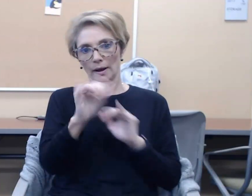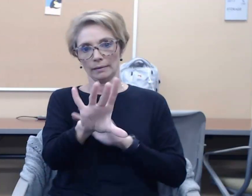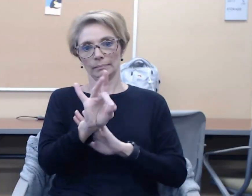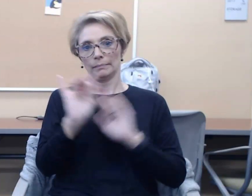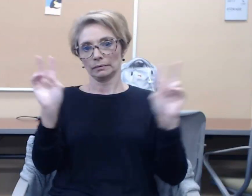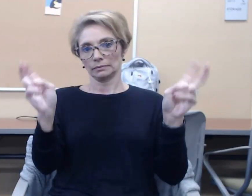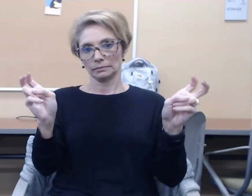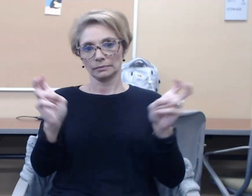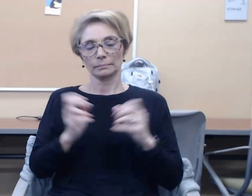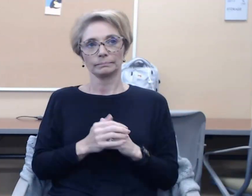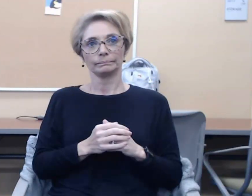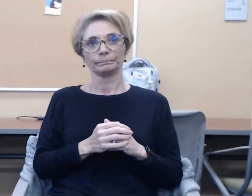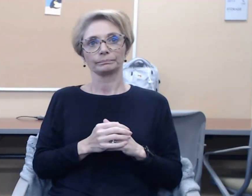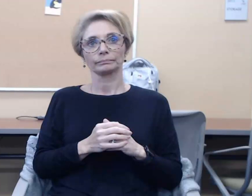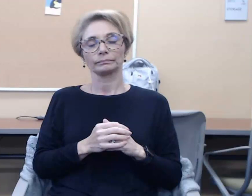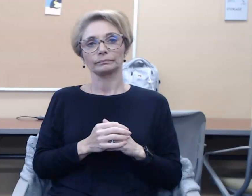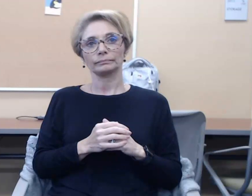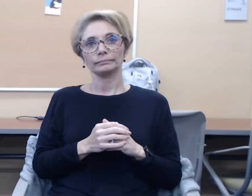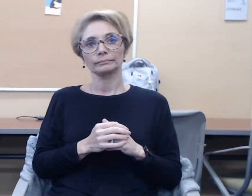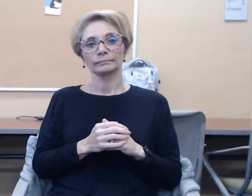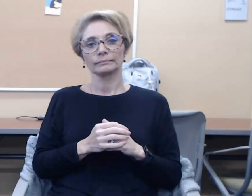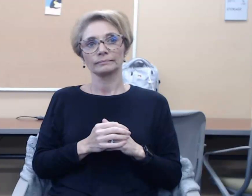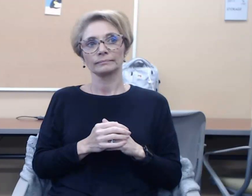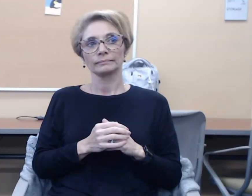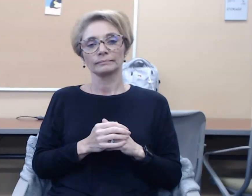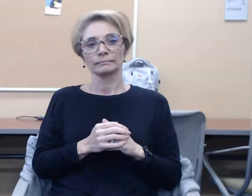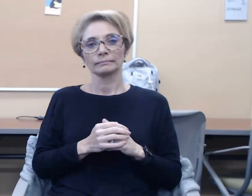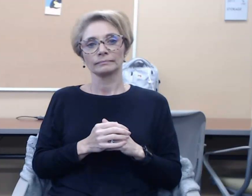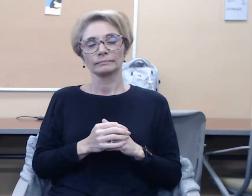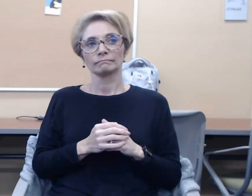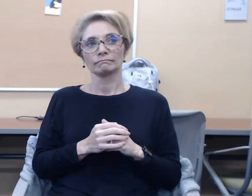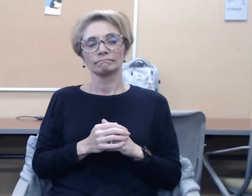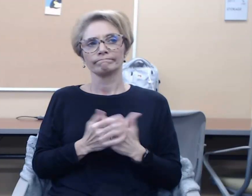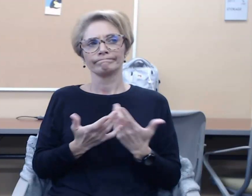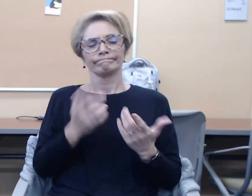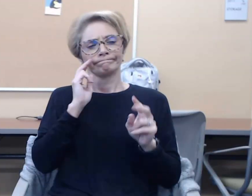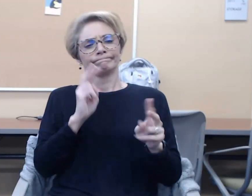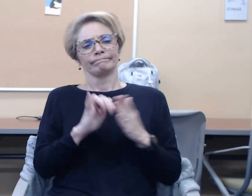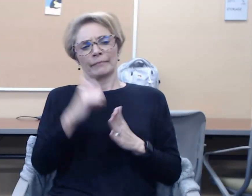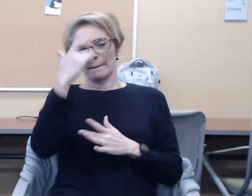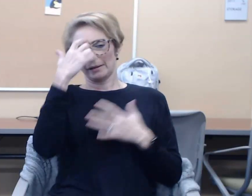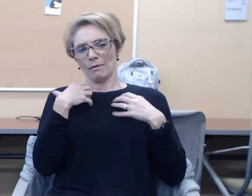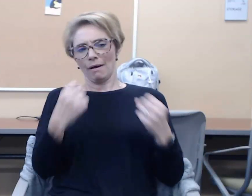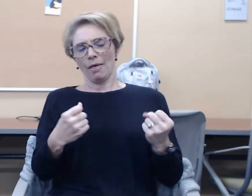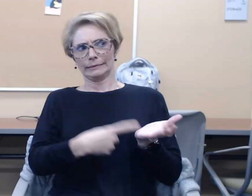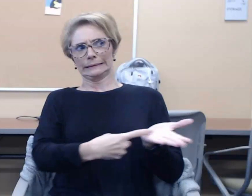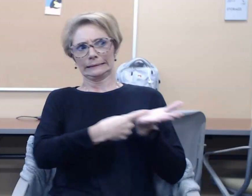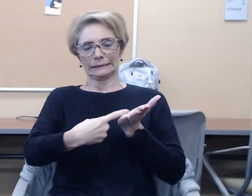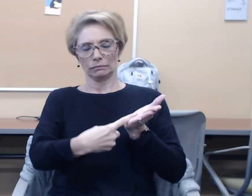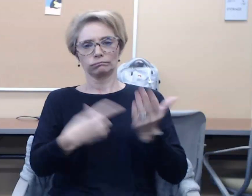When you look at the dialogue concerning mental health, it is severely increased and become more popular